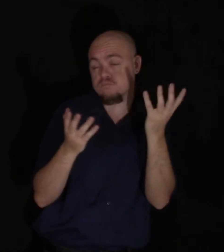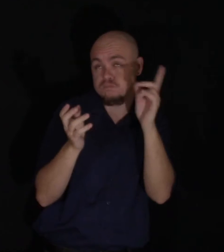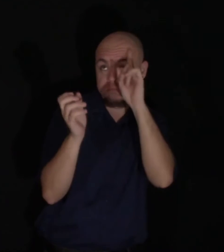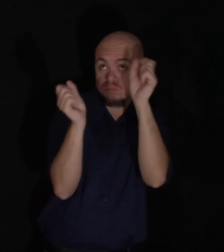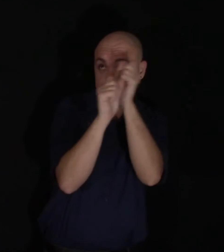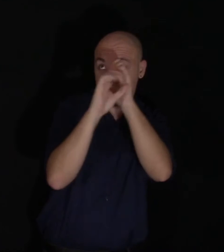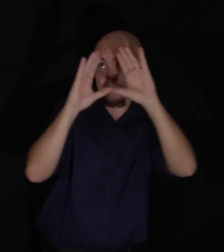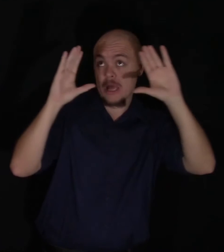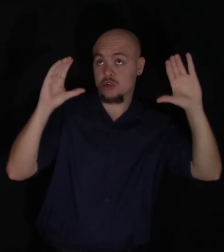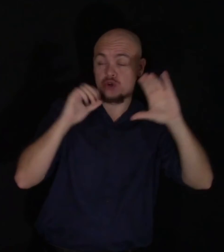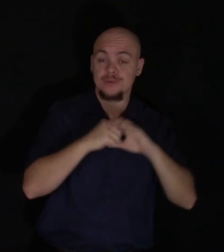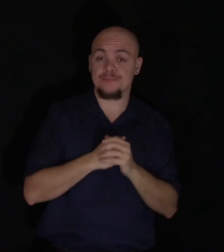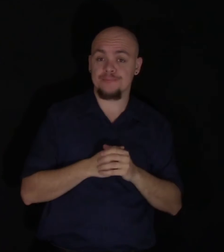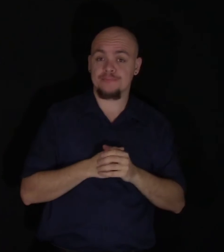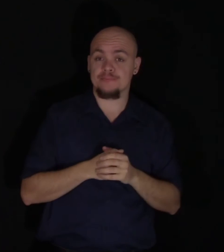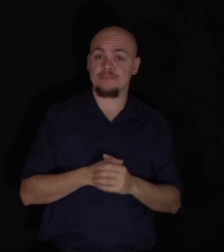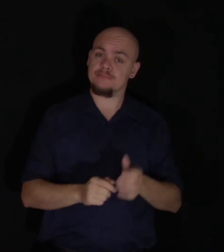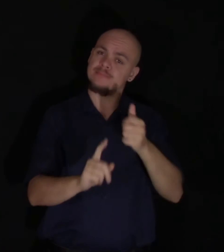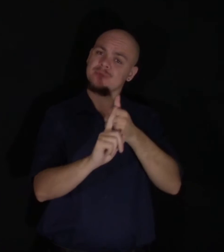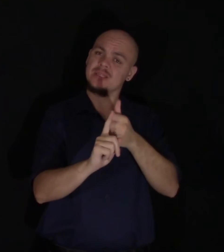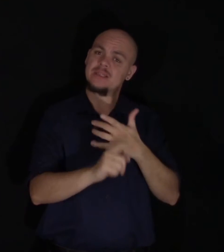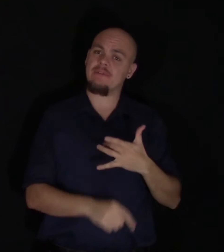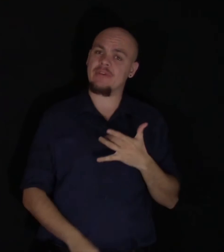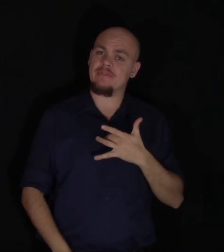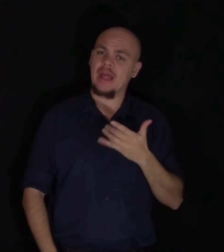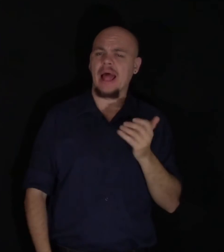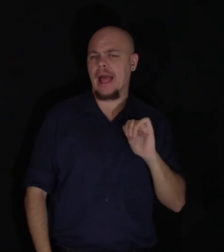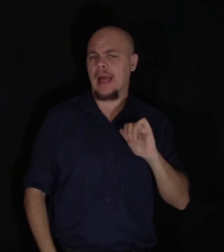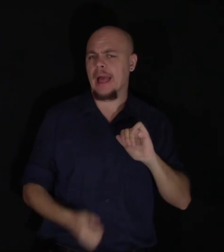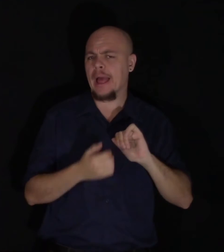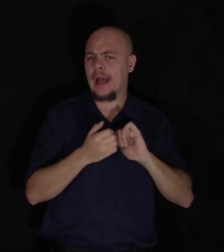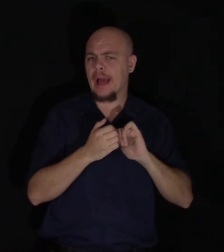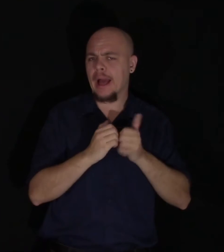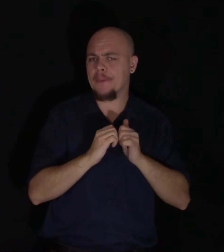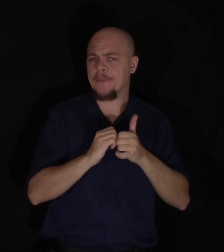And I just want to ask you, how are you feeling about yourself?